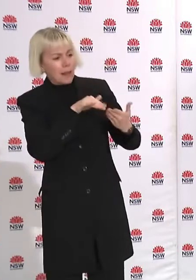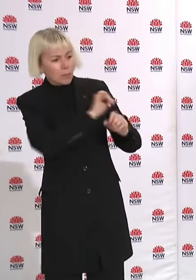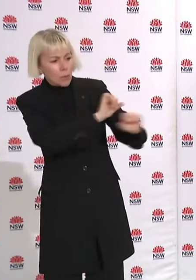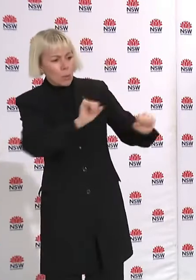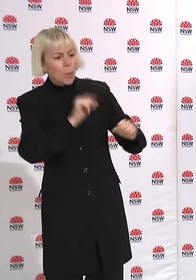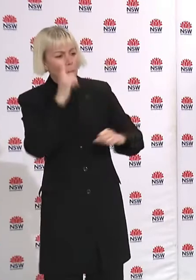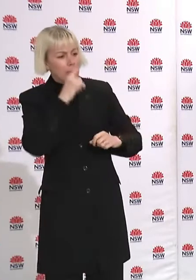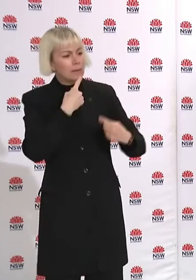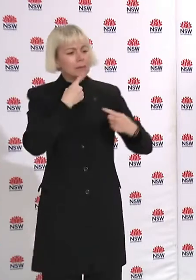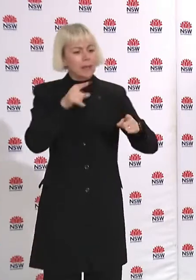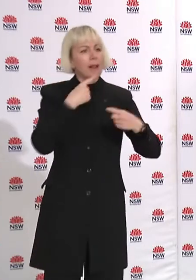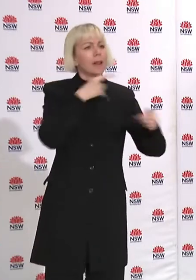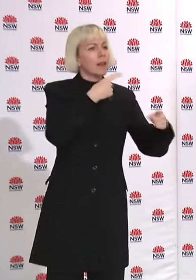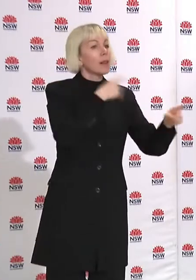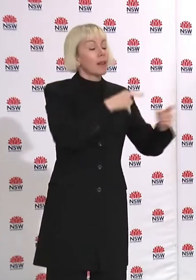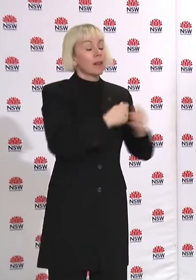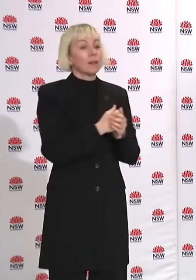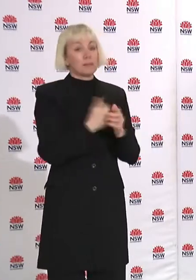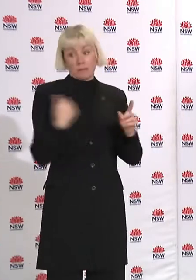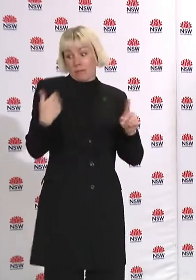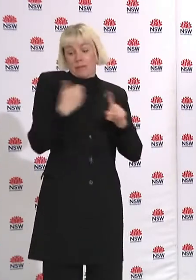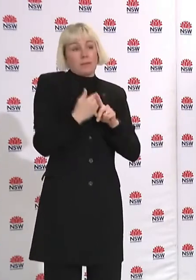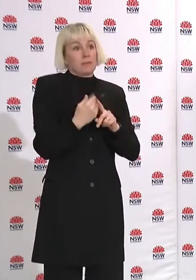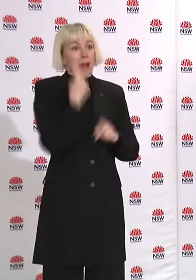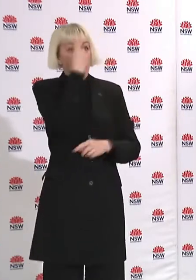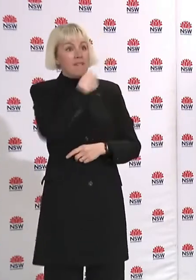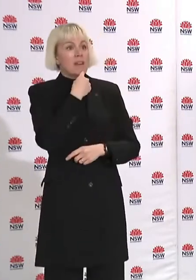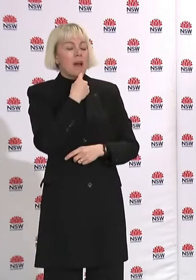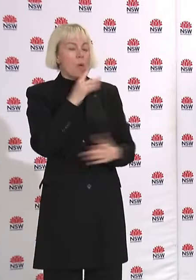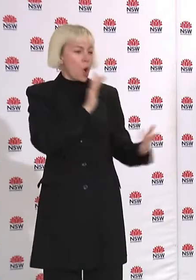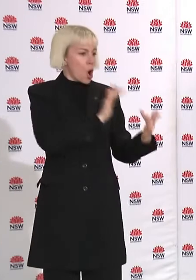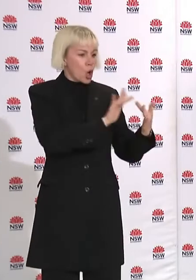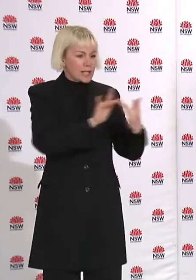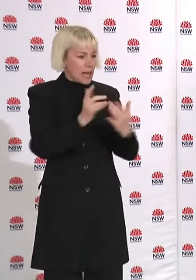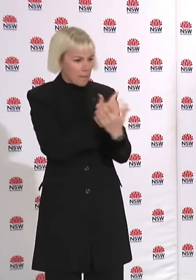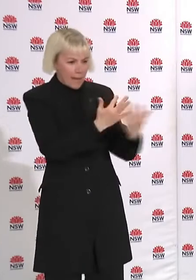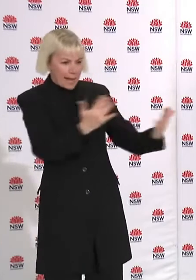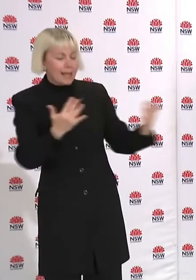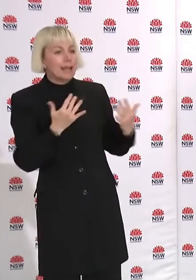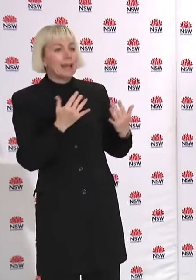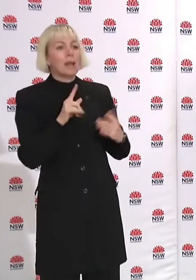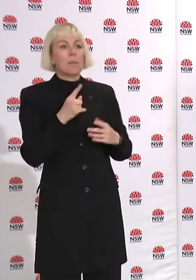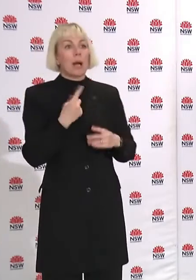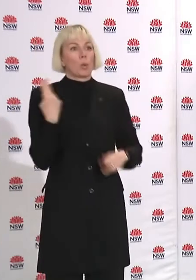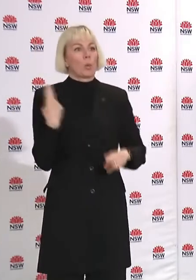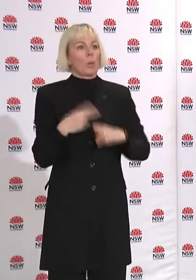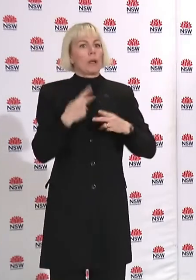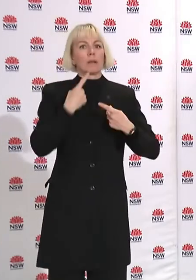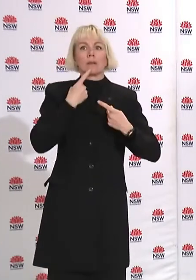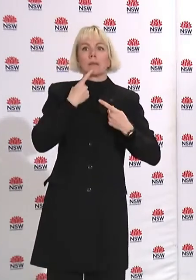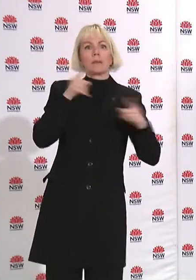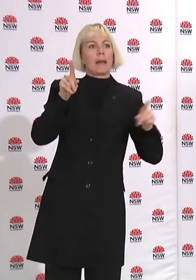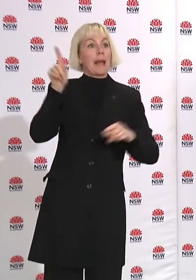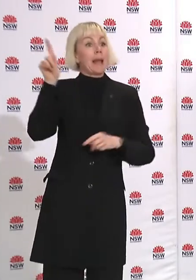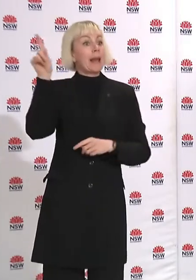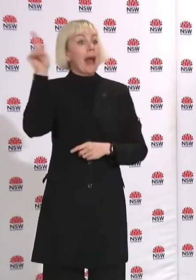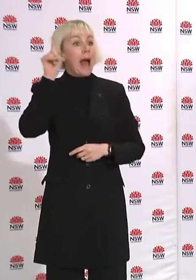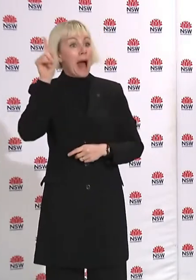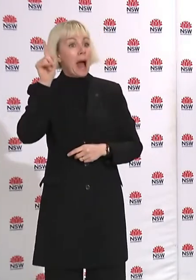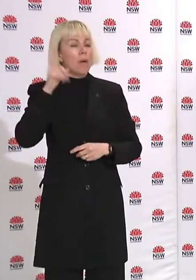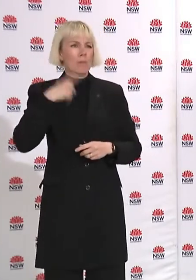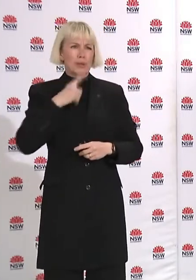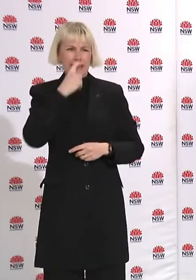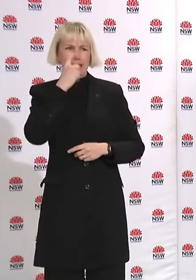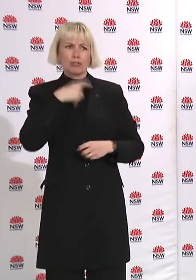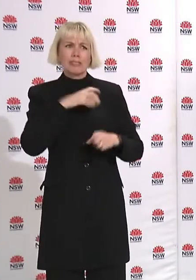in the last half hour to contact as many people on the ground as we could, but in the interest of time and to get the message out about the seriousness of the situation,